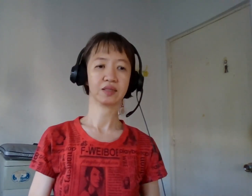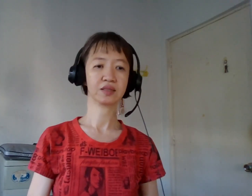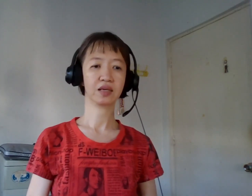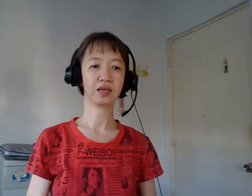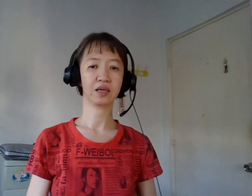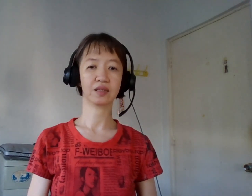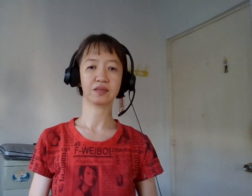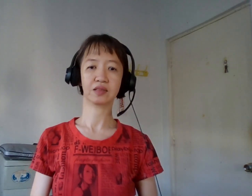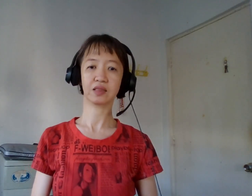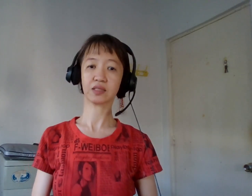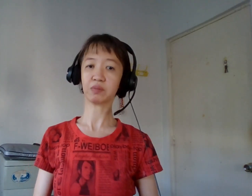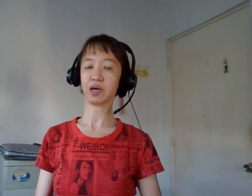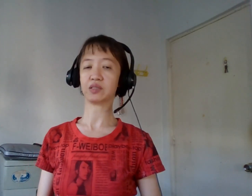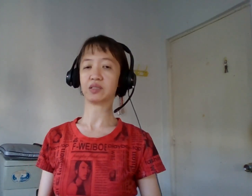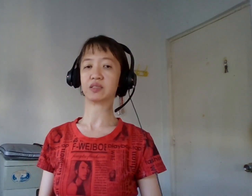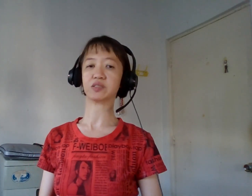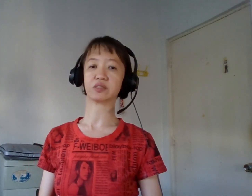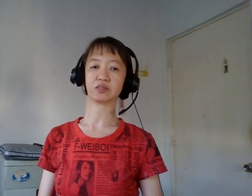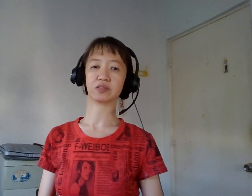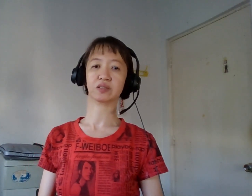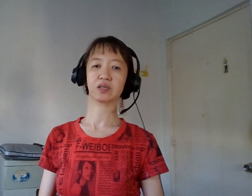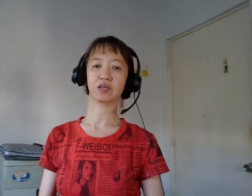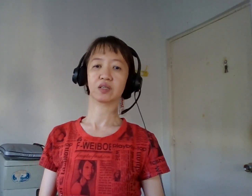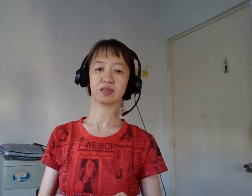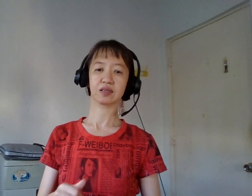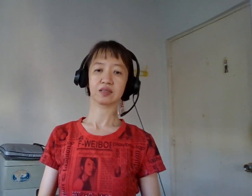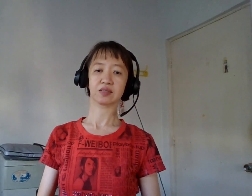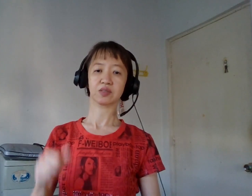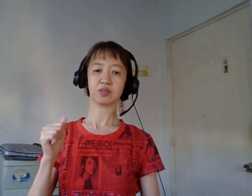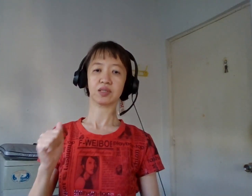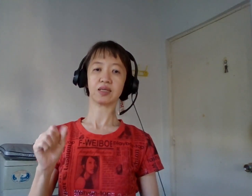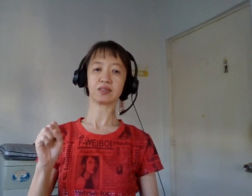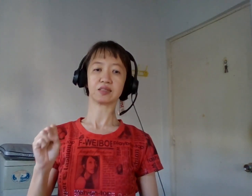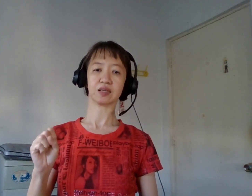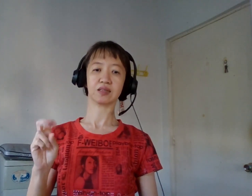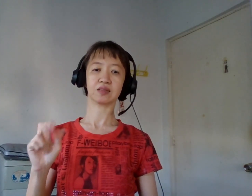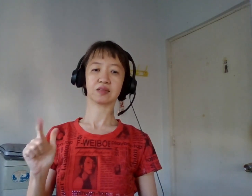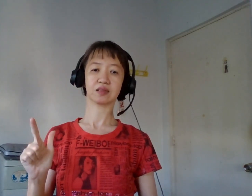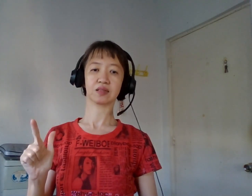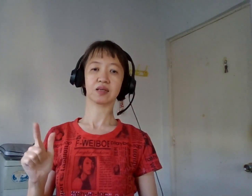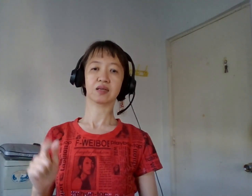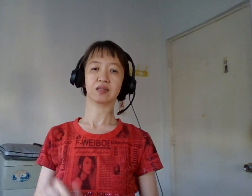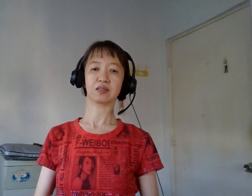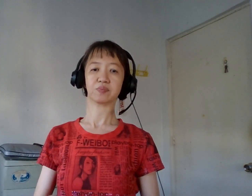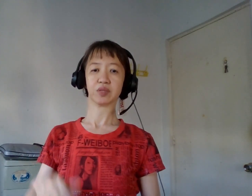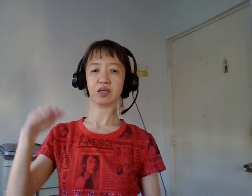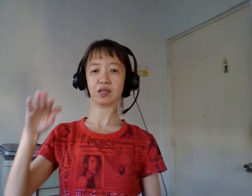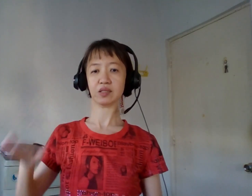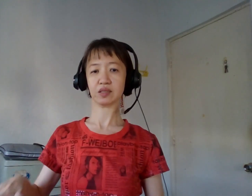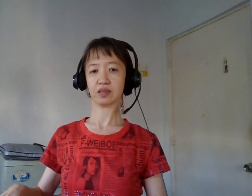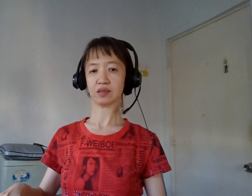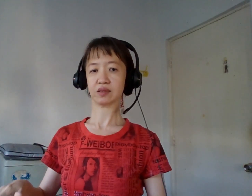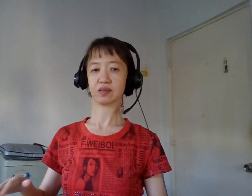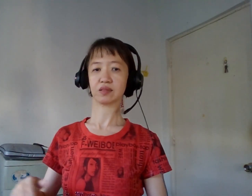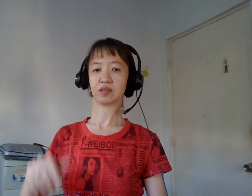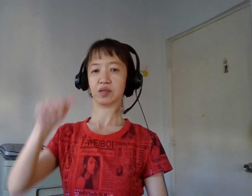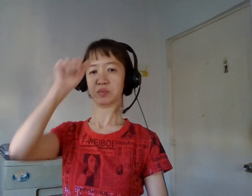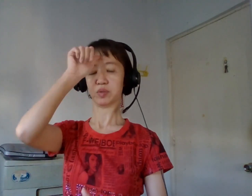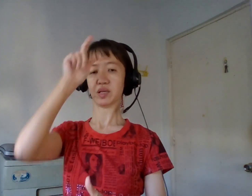And then little brother and little sister. So in ASL, little